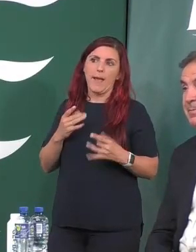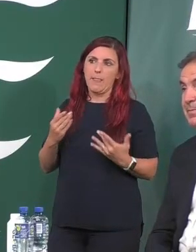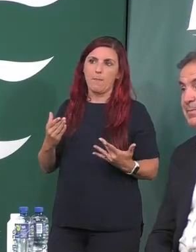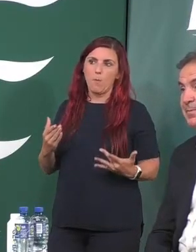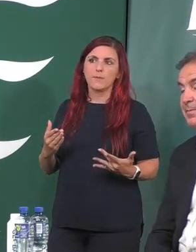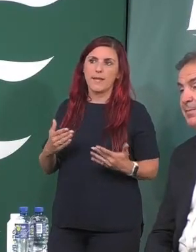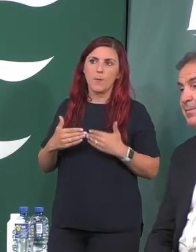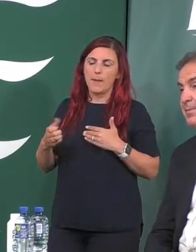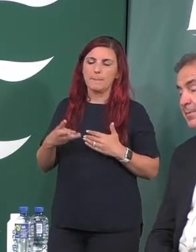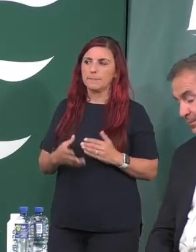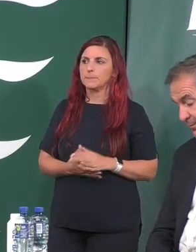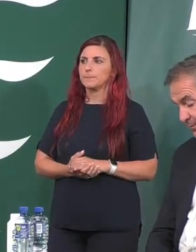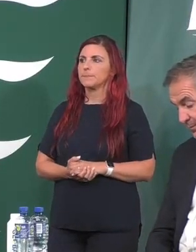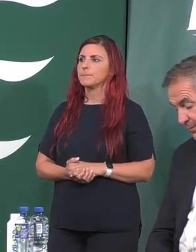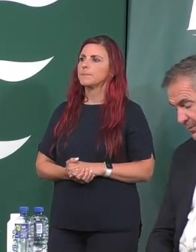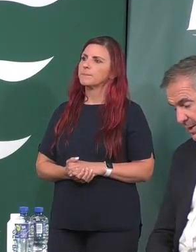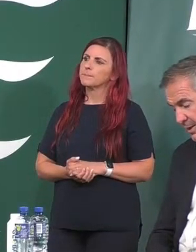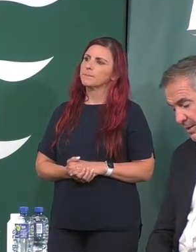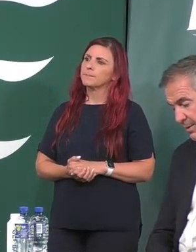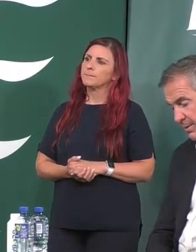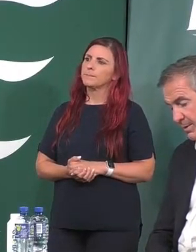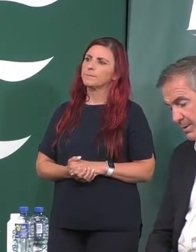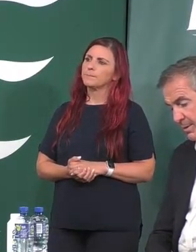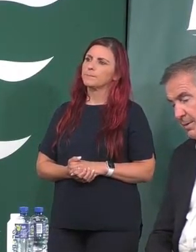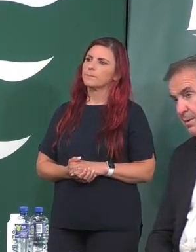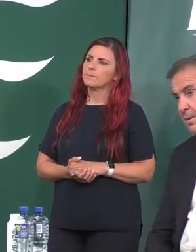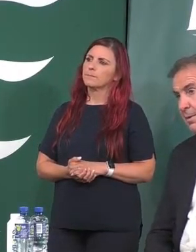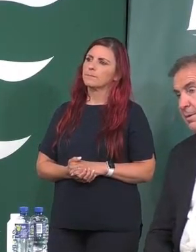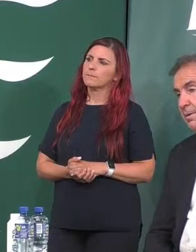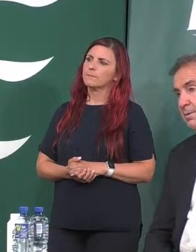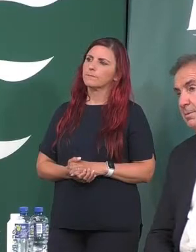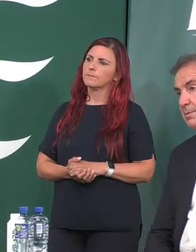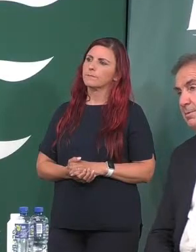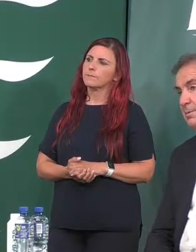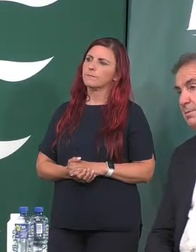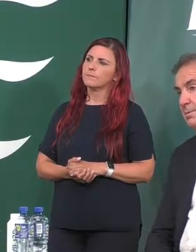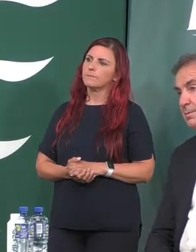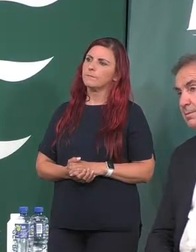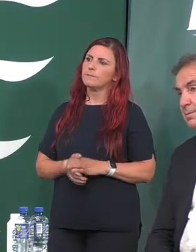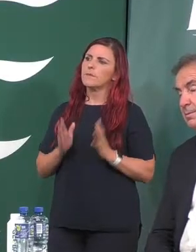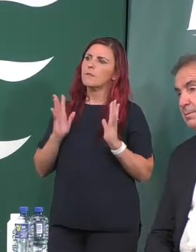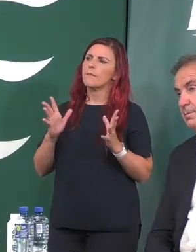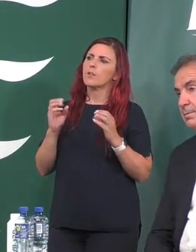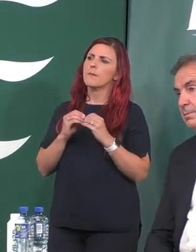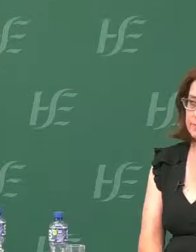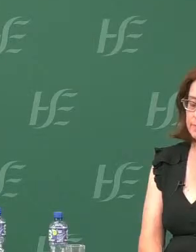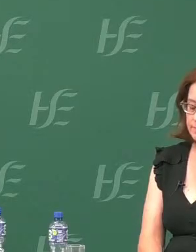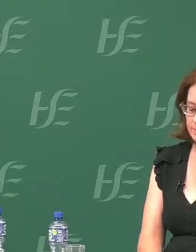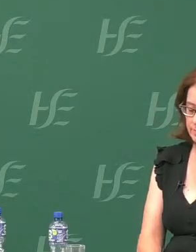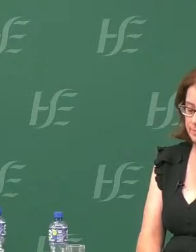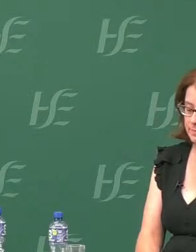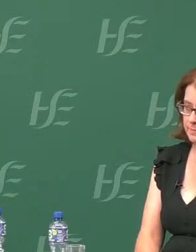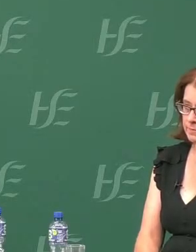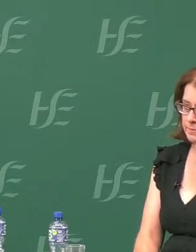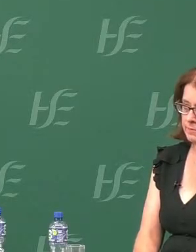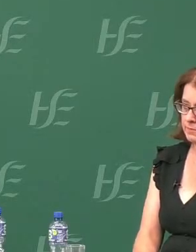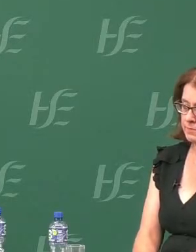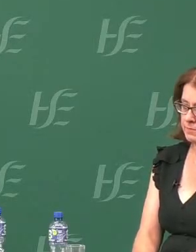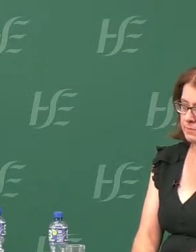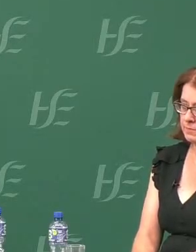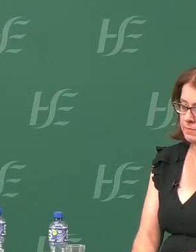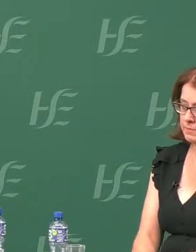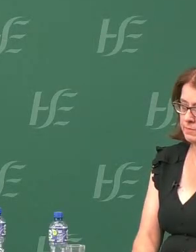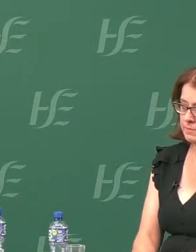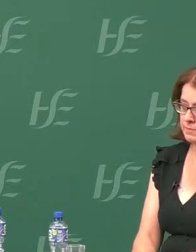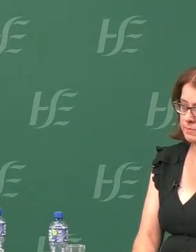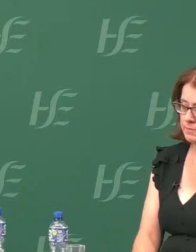ago. Just on international travel, you mentioned it, Paul, earlier on about younger people who'd gone abroad before their full impact of the